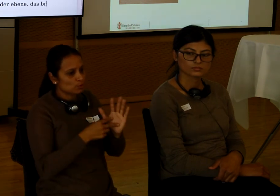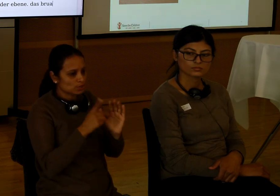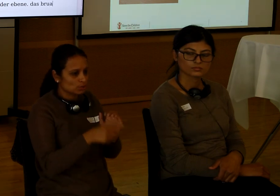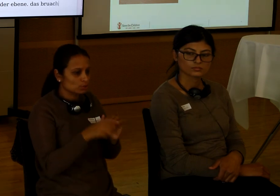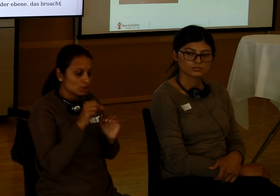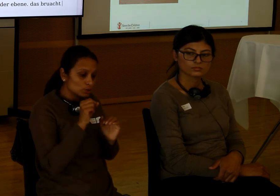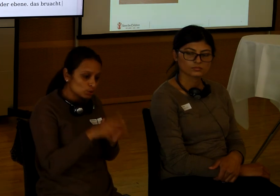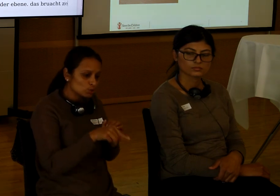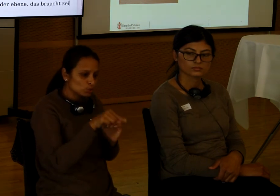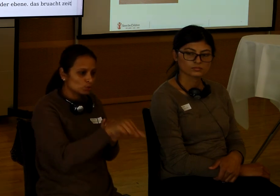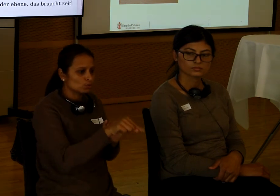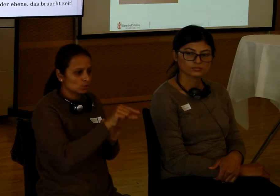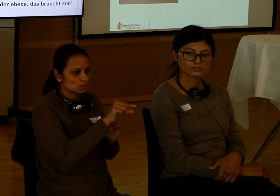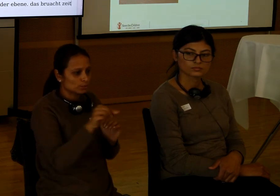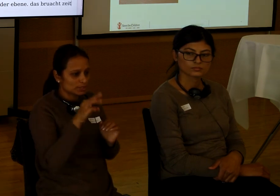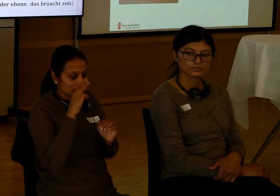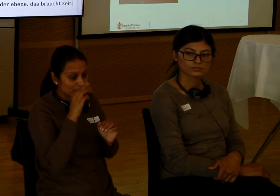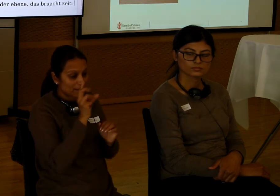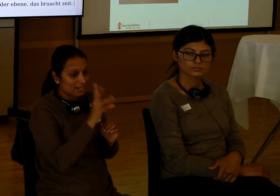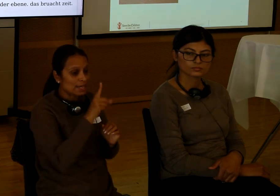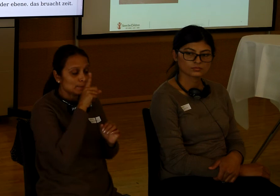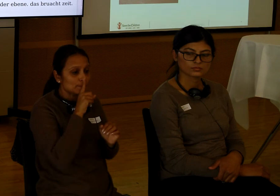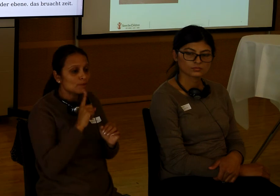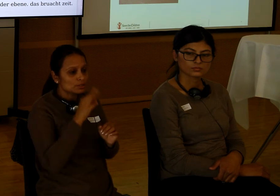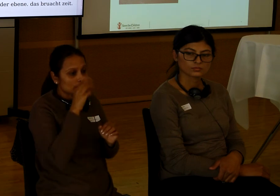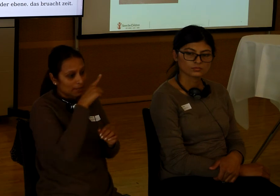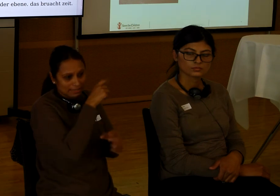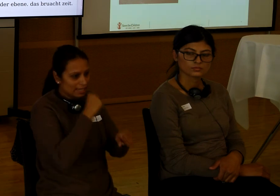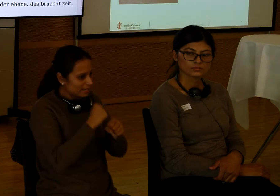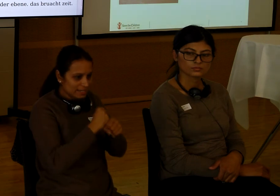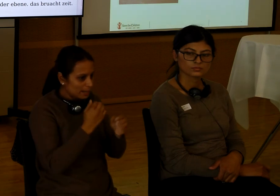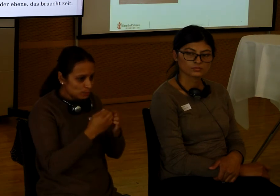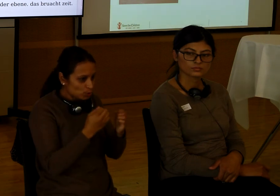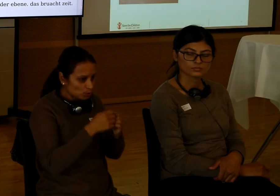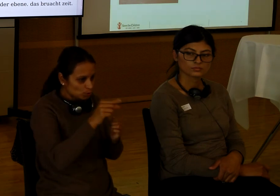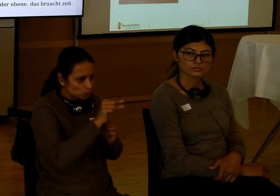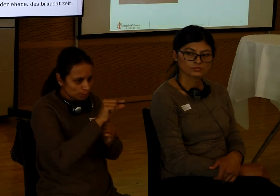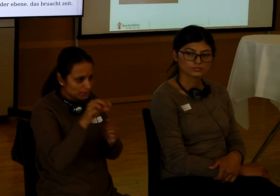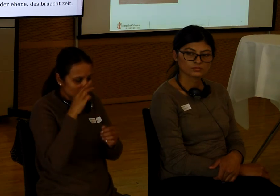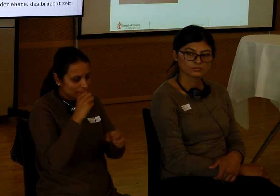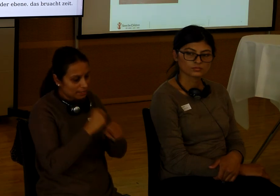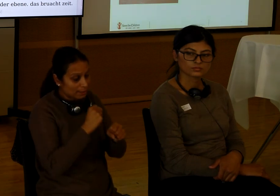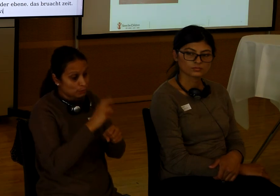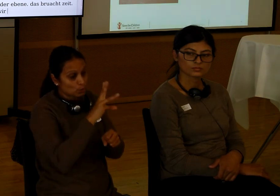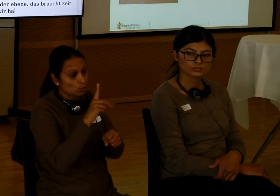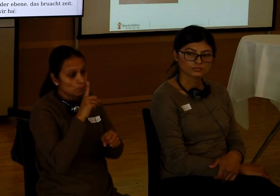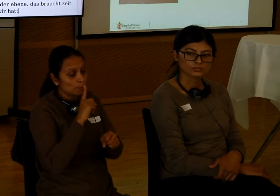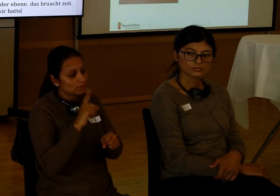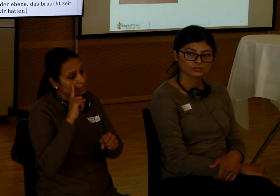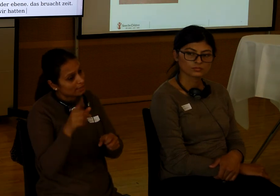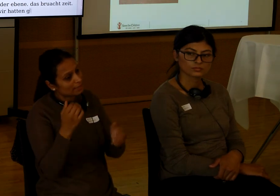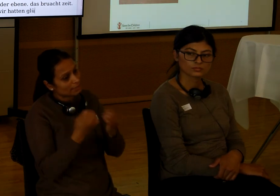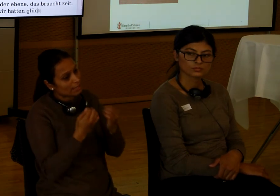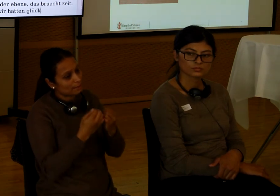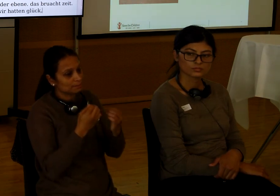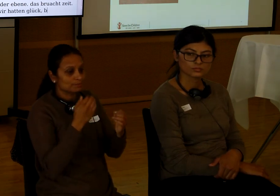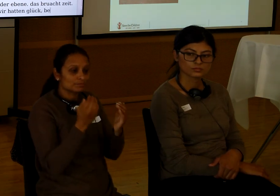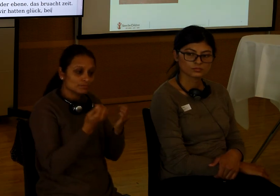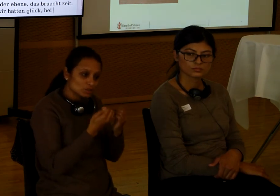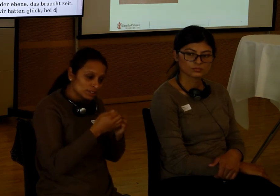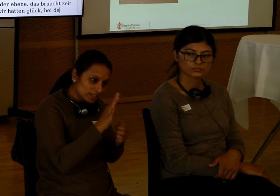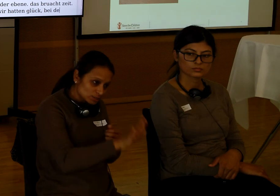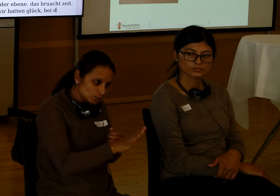to work for a total of 9 years in Armenia on this topic. And this, of course, enabled us to